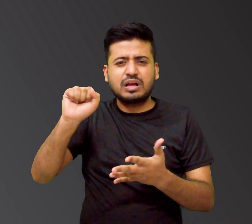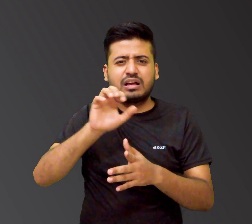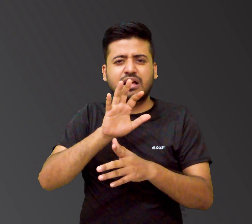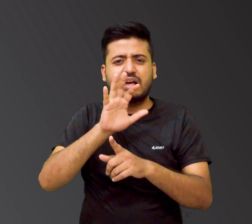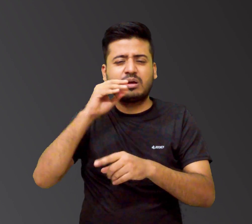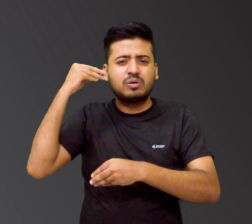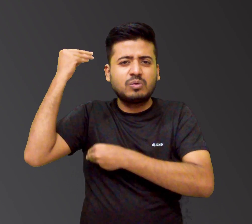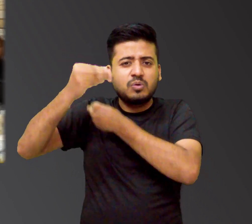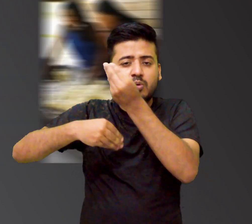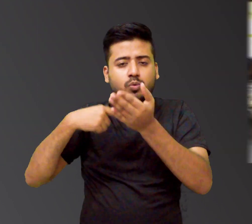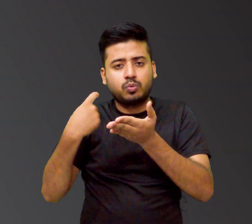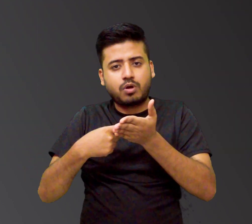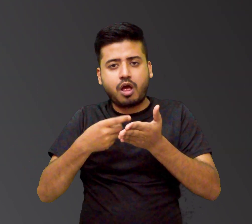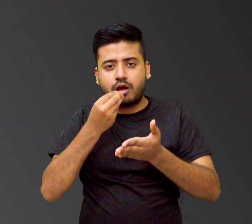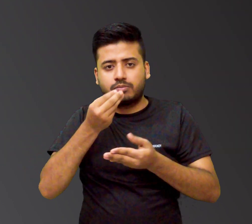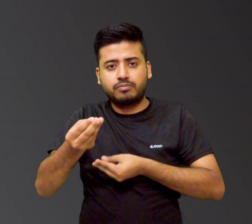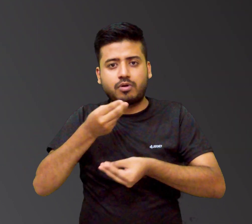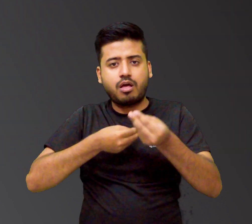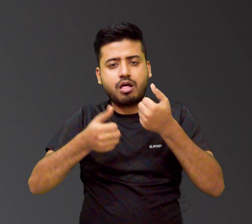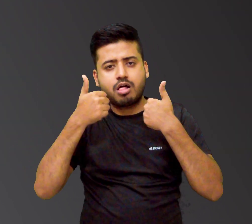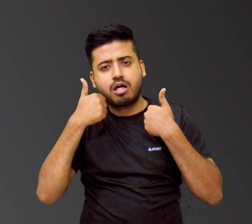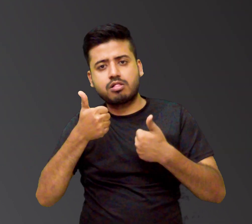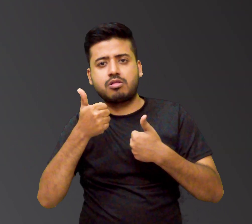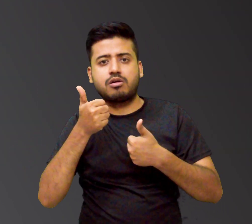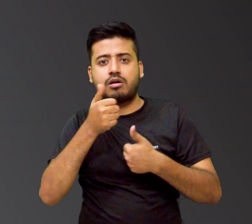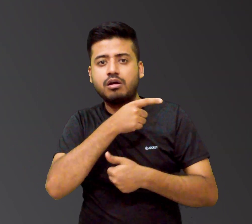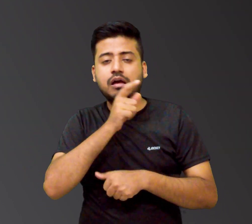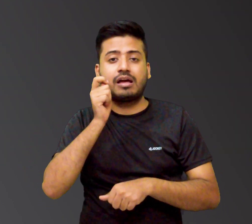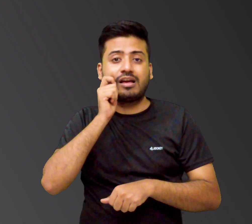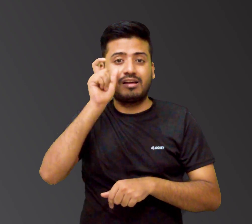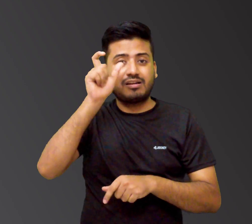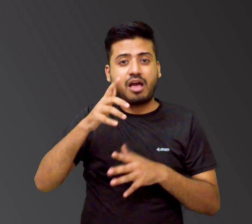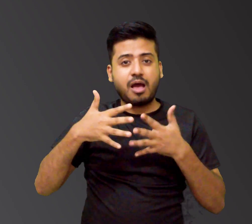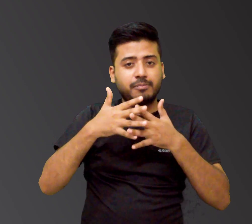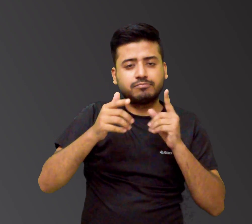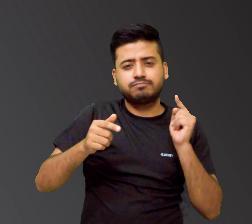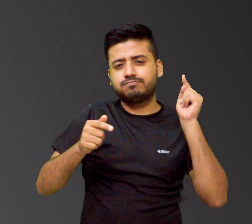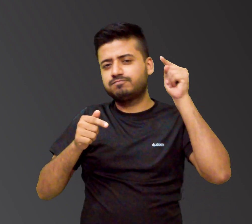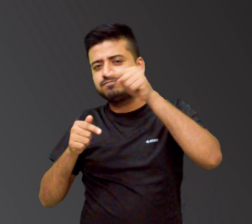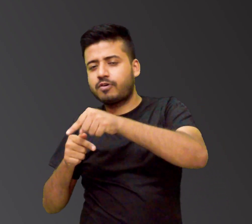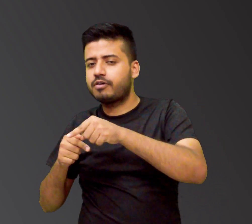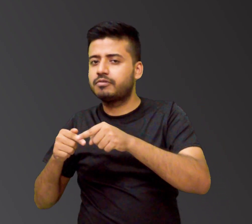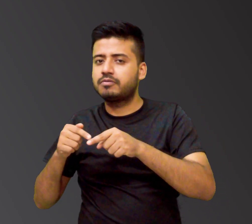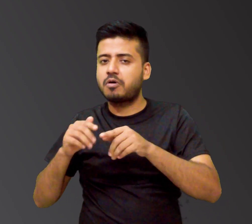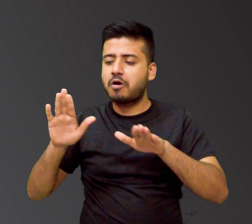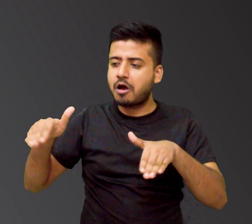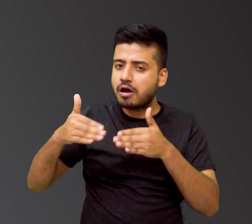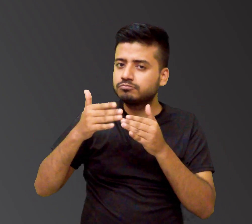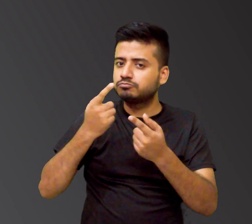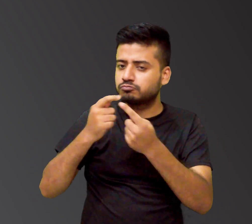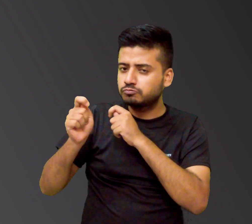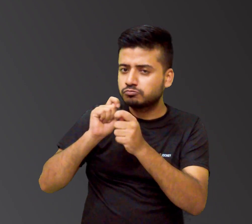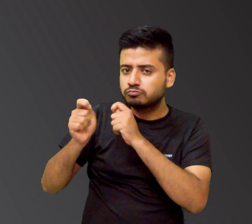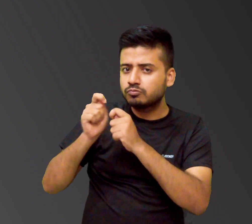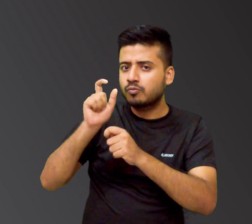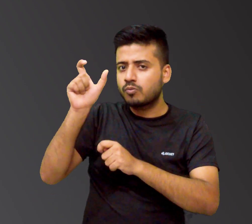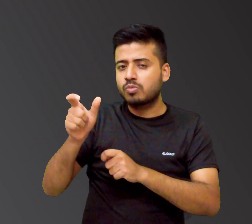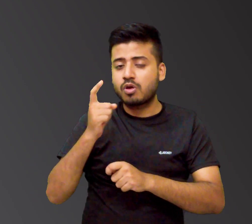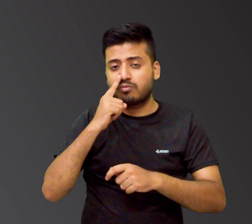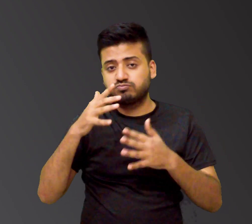country homes, although we won't judge you if you decide not to try it. Because it was first type of alcohol in pre-Columbian communities,